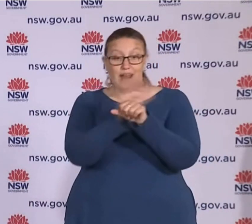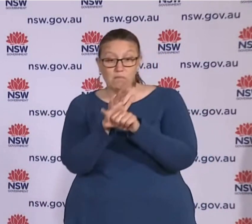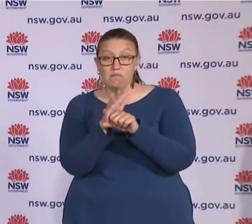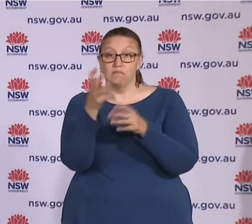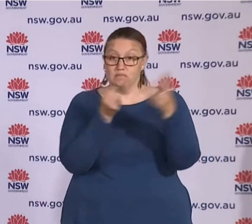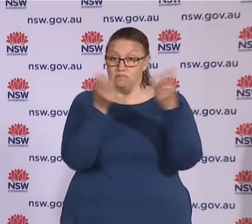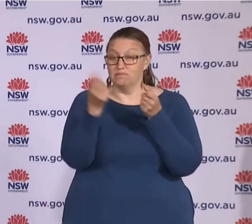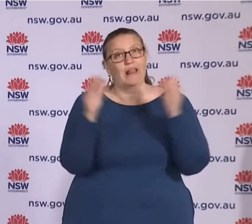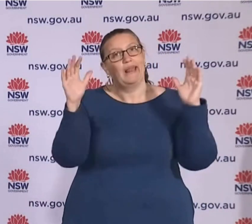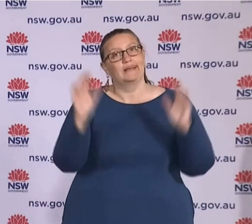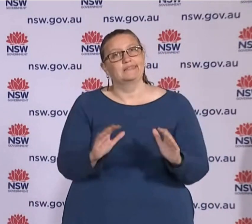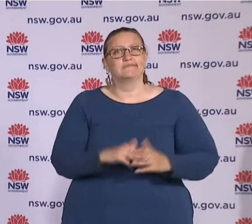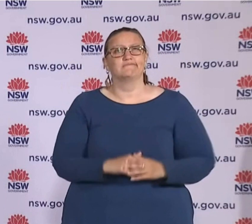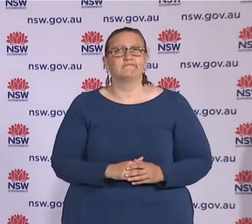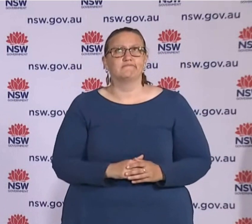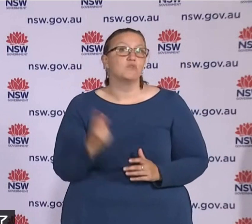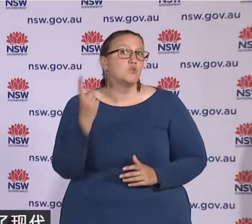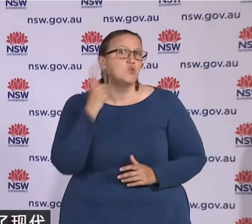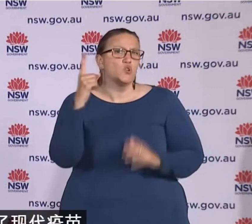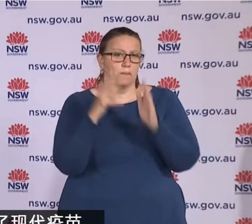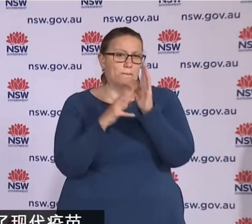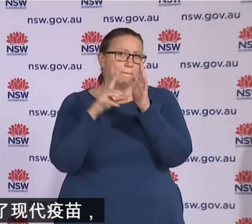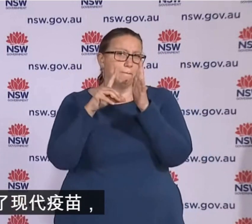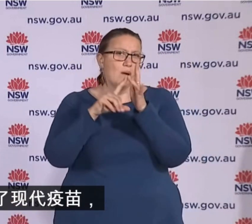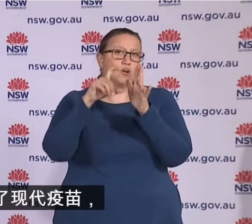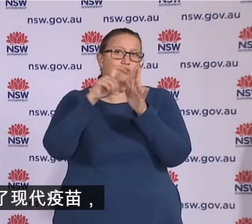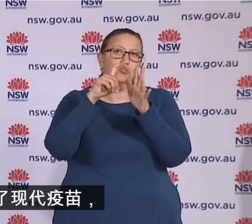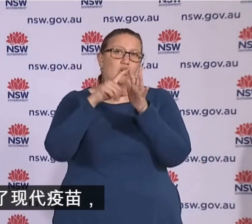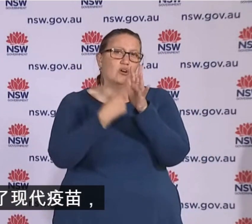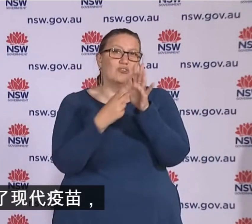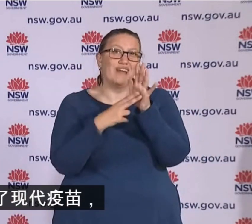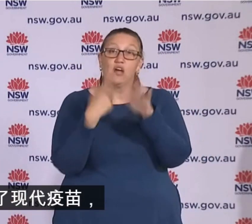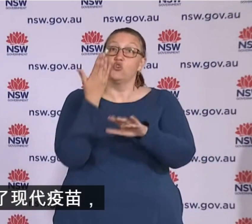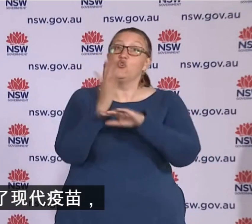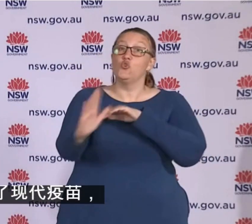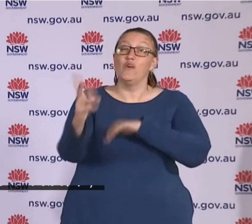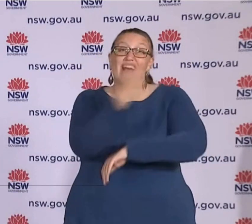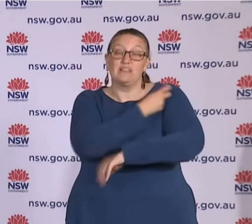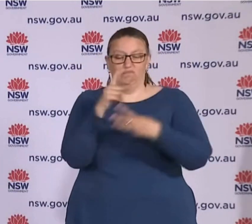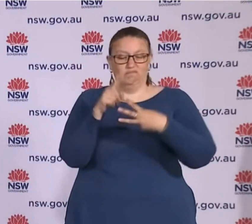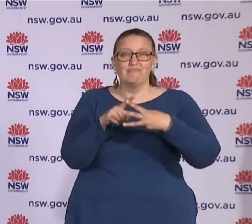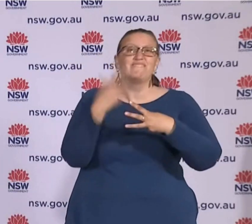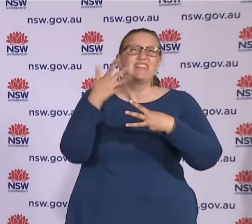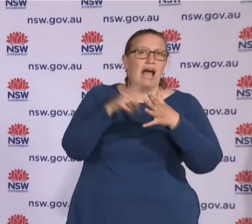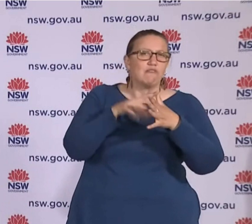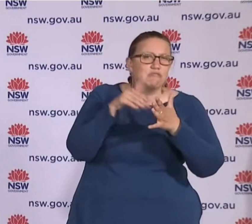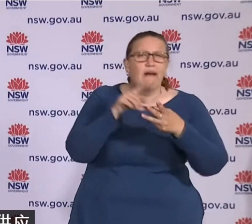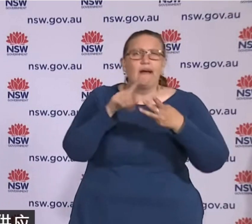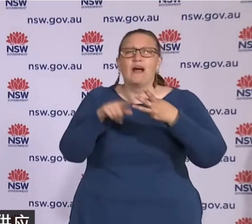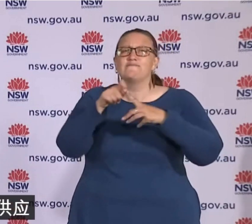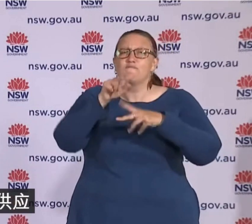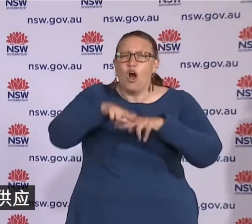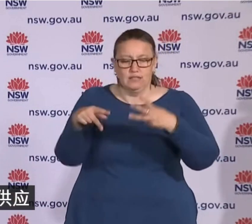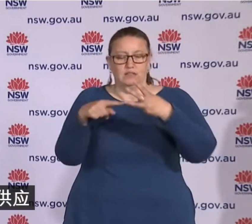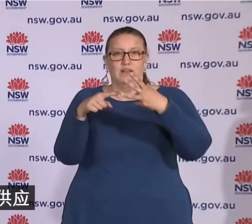been Moderna distributed in regional areas through pharmacies, and there also has been increased Pfizer supply through